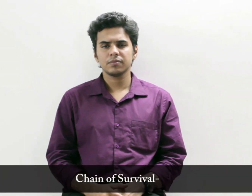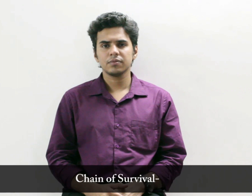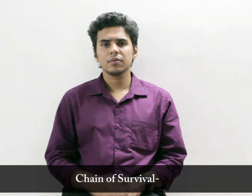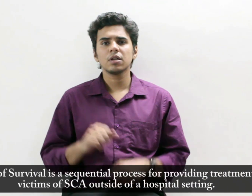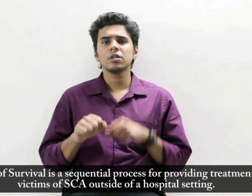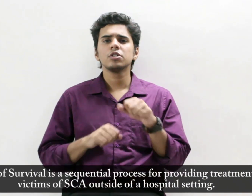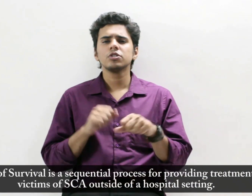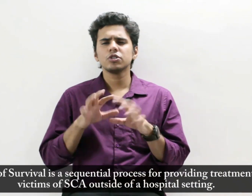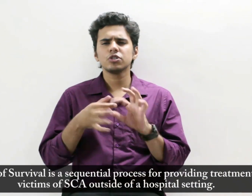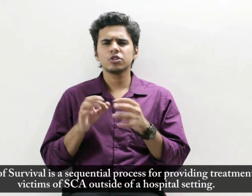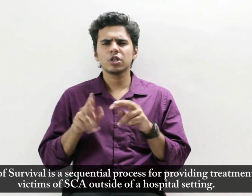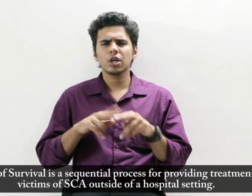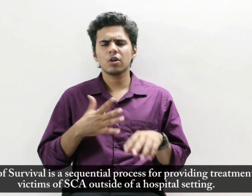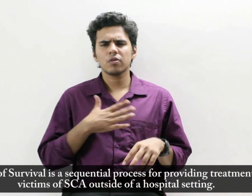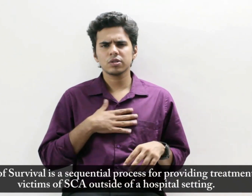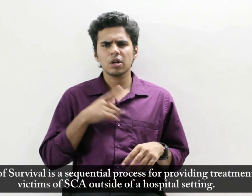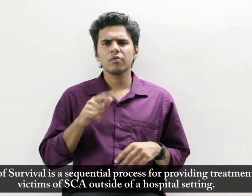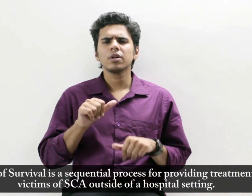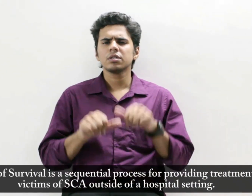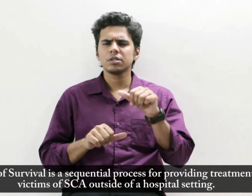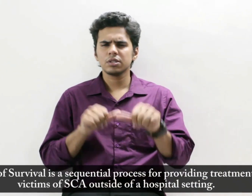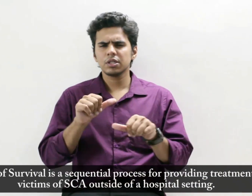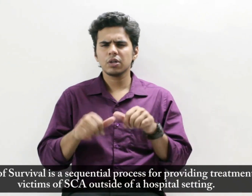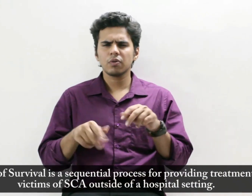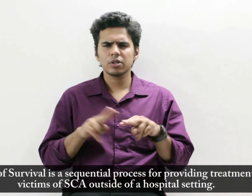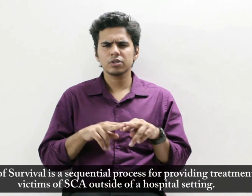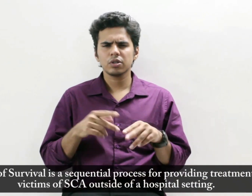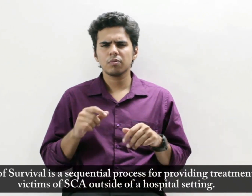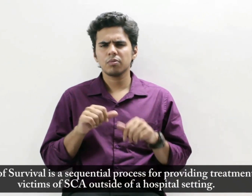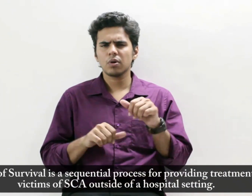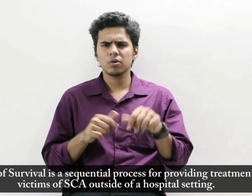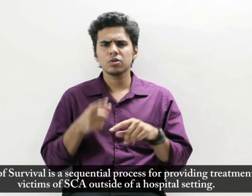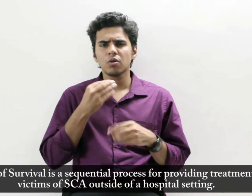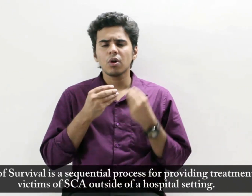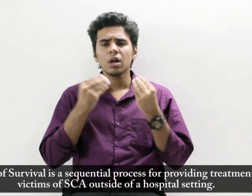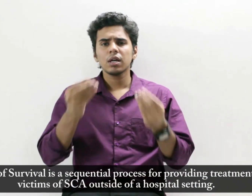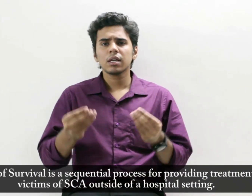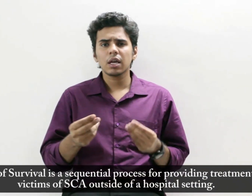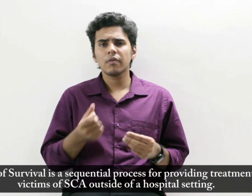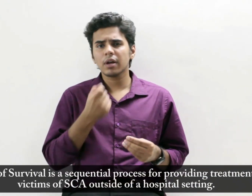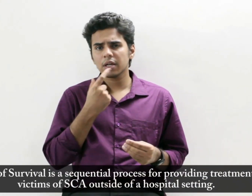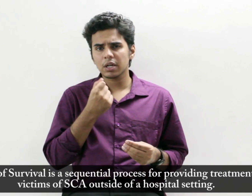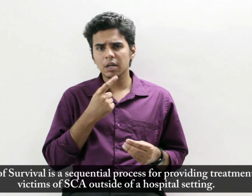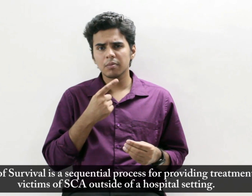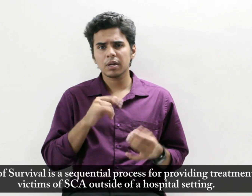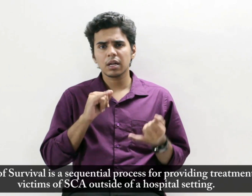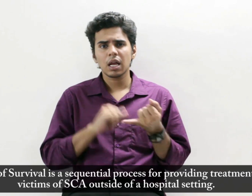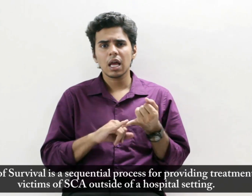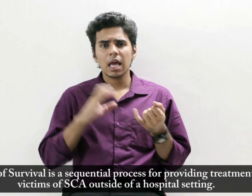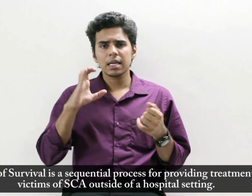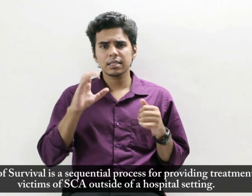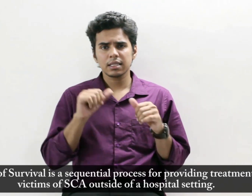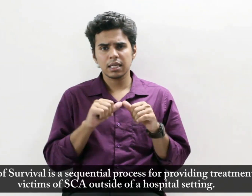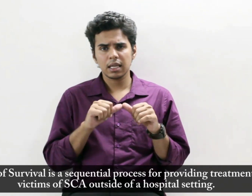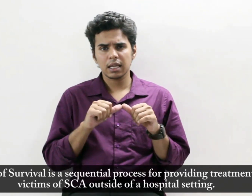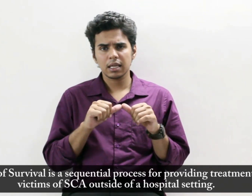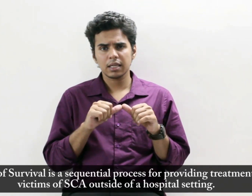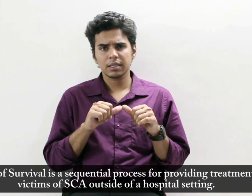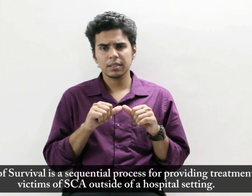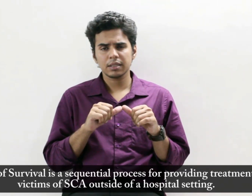Chain of survival is a sequential process for providing treatment to victims of SCA outside of a